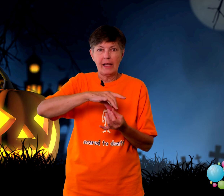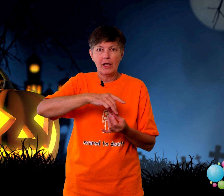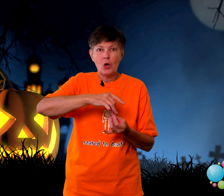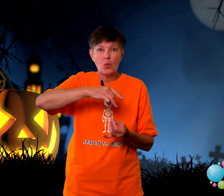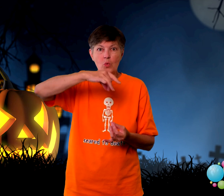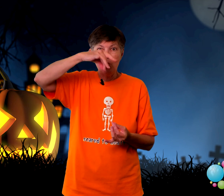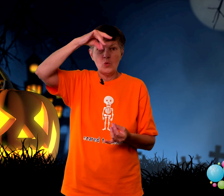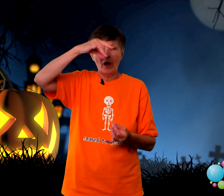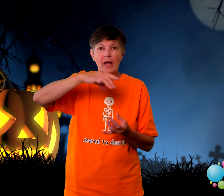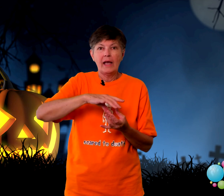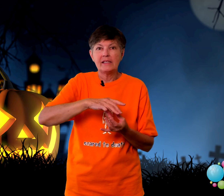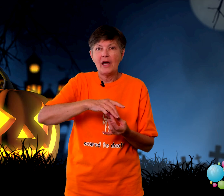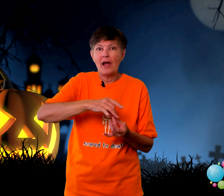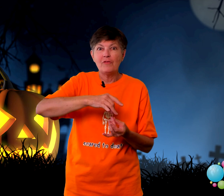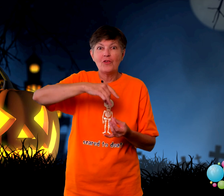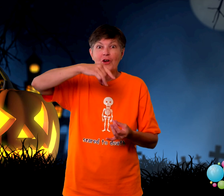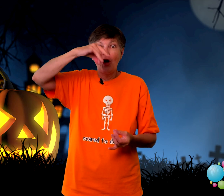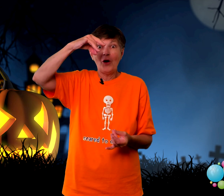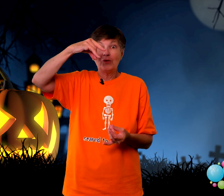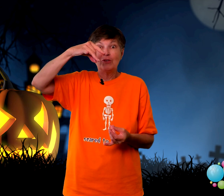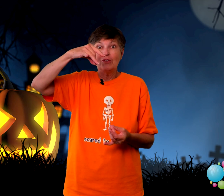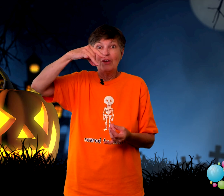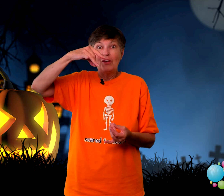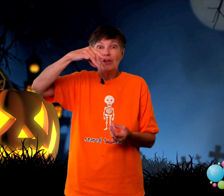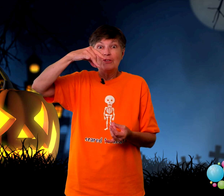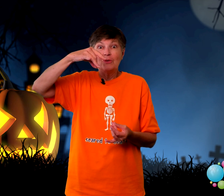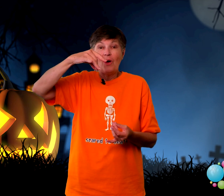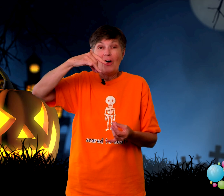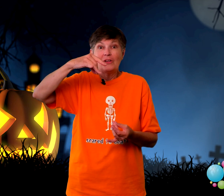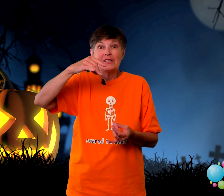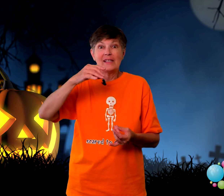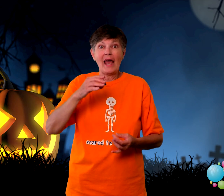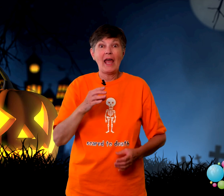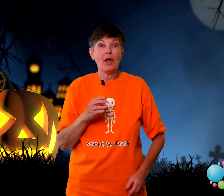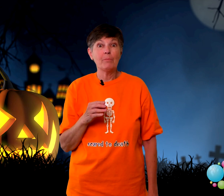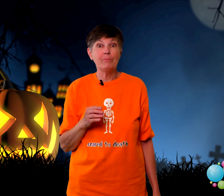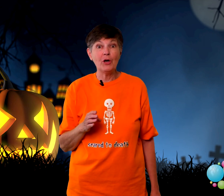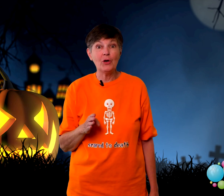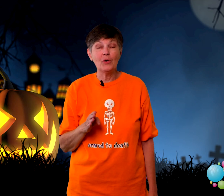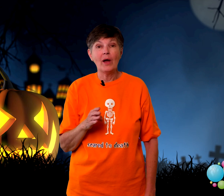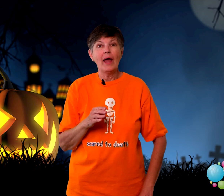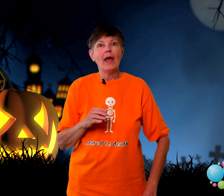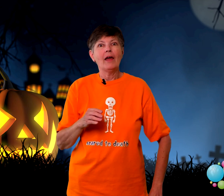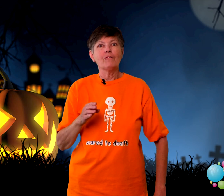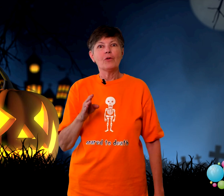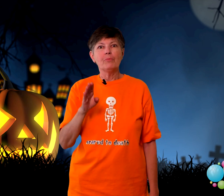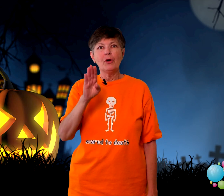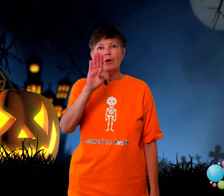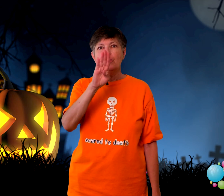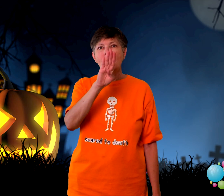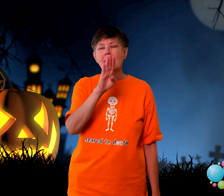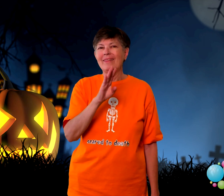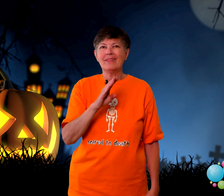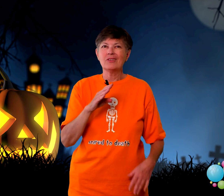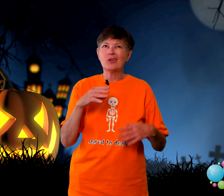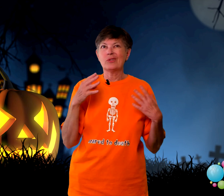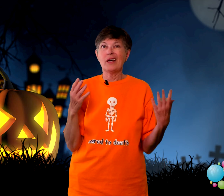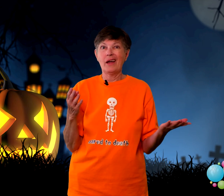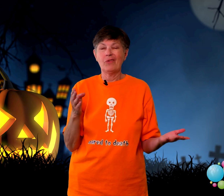like, woo, it's time for ghosts to all say boo. And for boo, there's no sign for